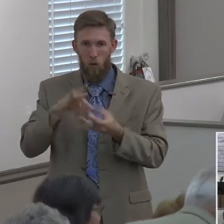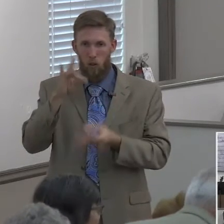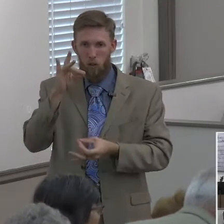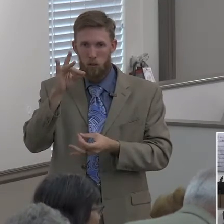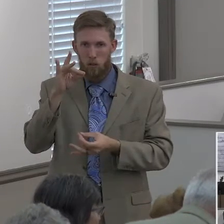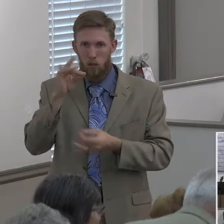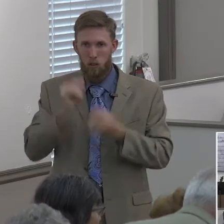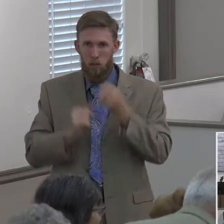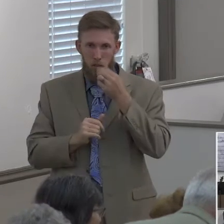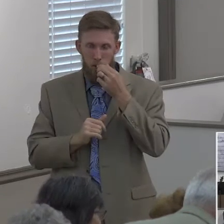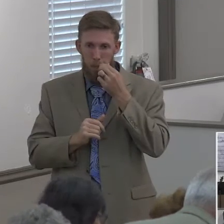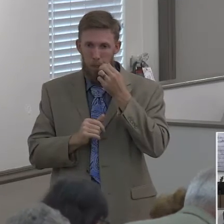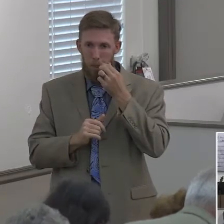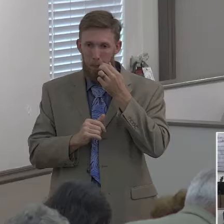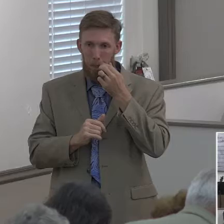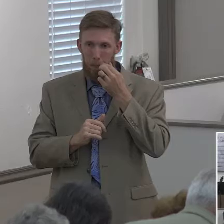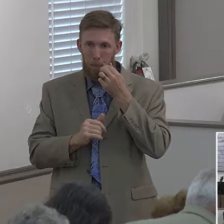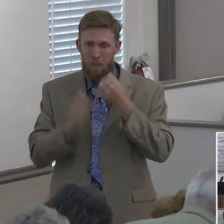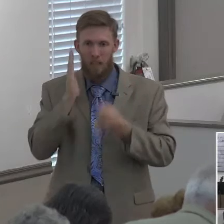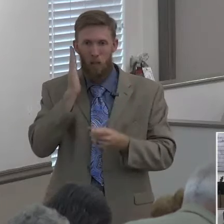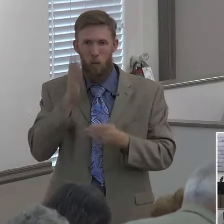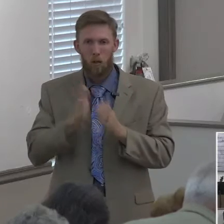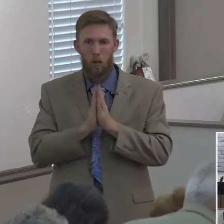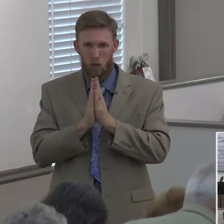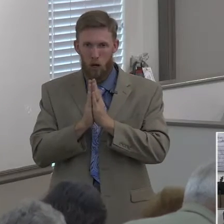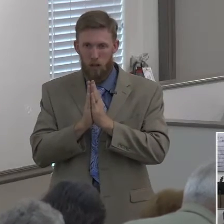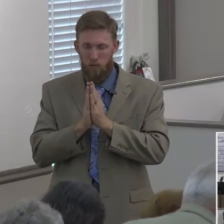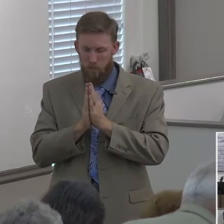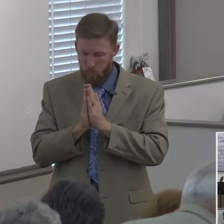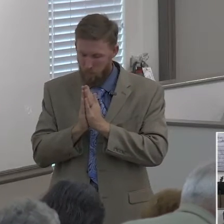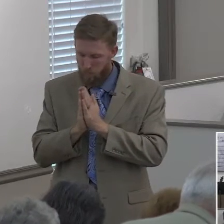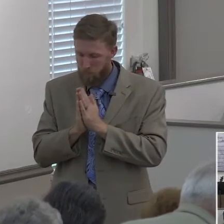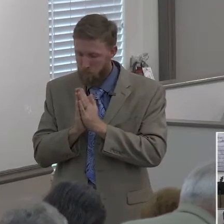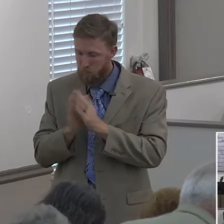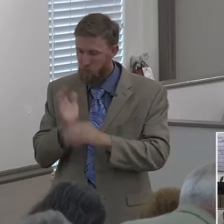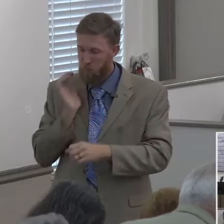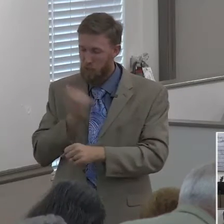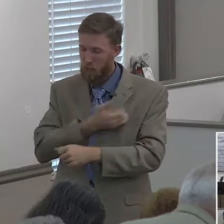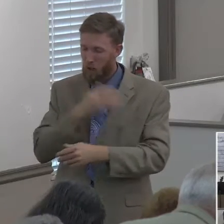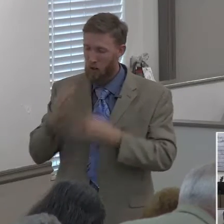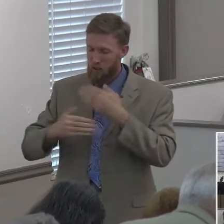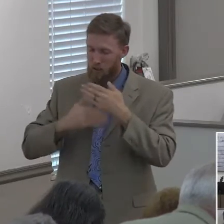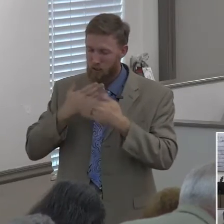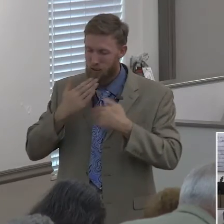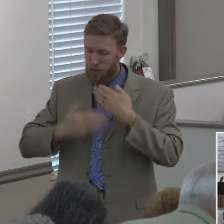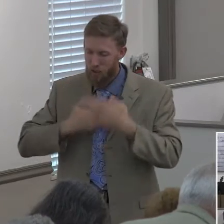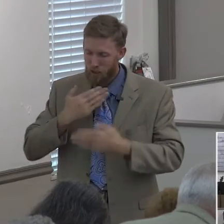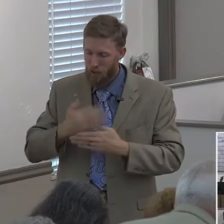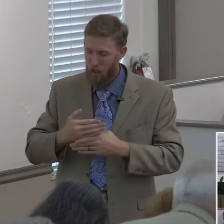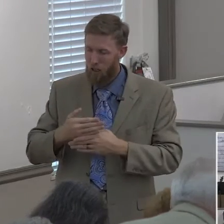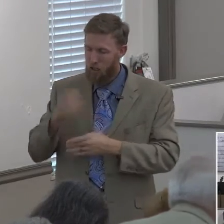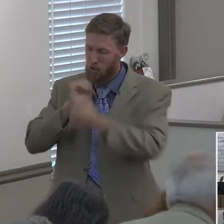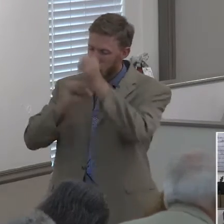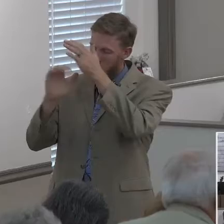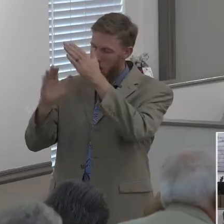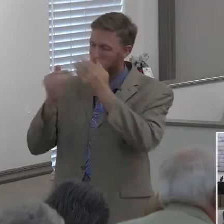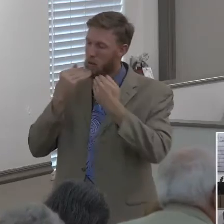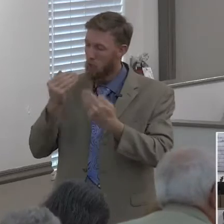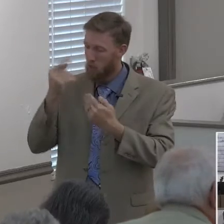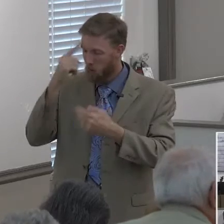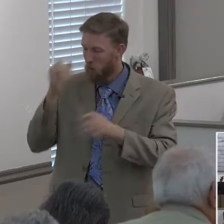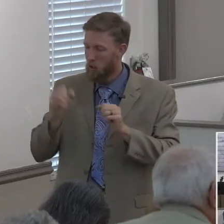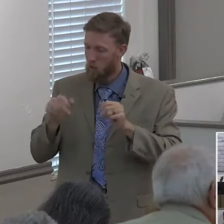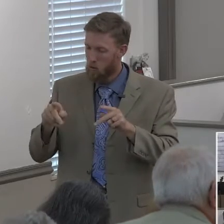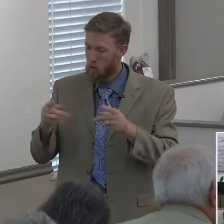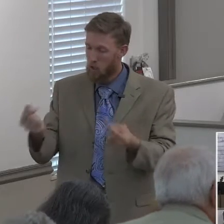Holy Ghost. Let's begin by having a word of prayer. Our gracious and kind Heavenly Father, we thank You tonight for the